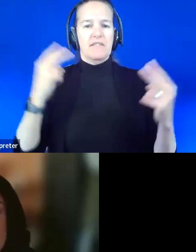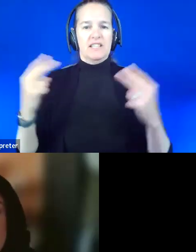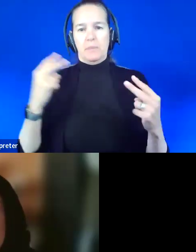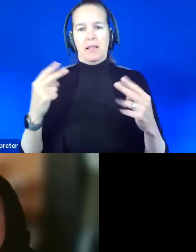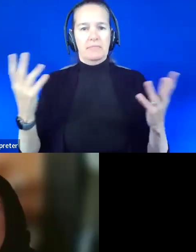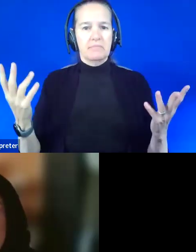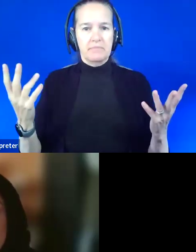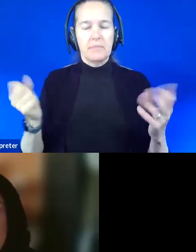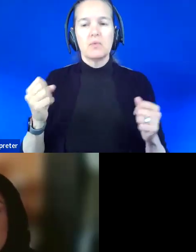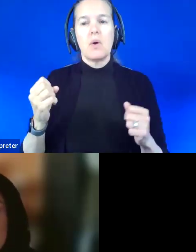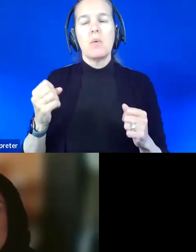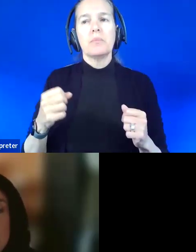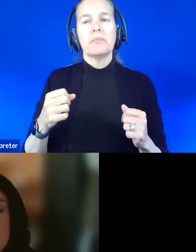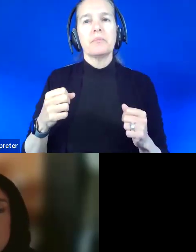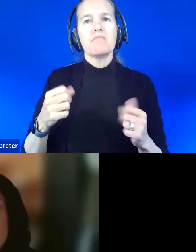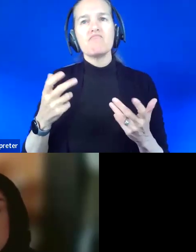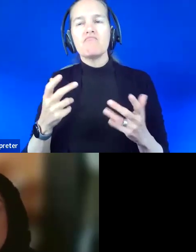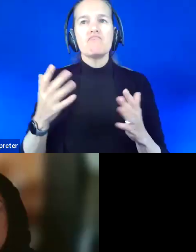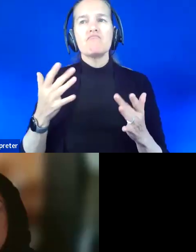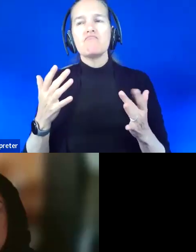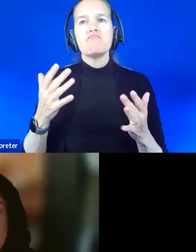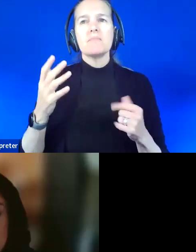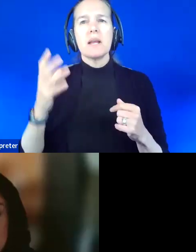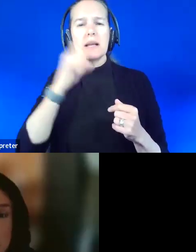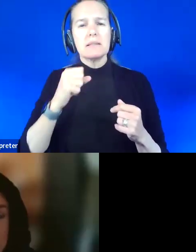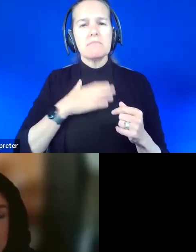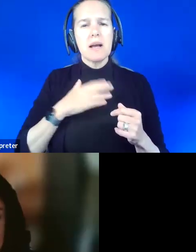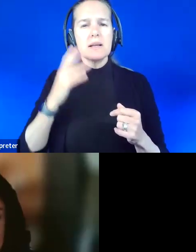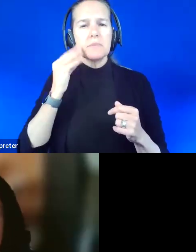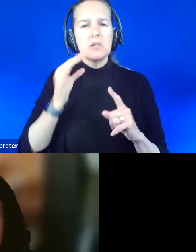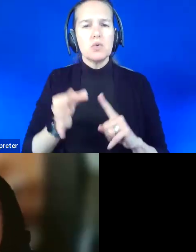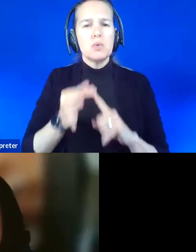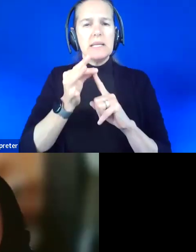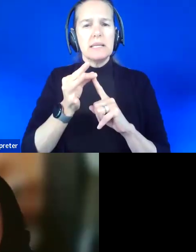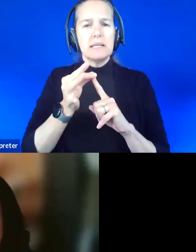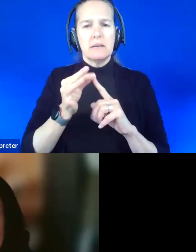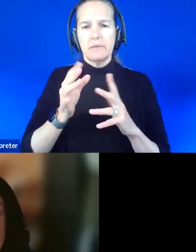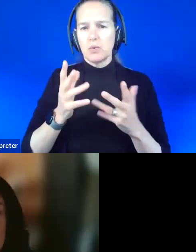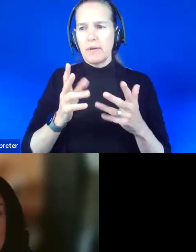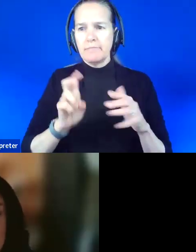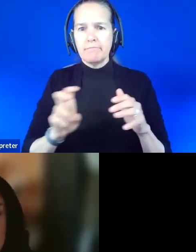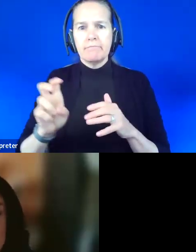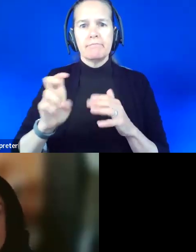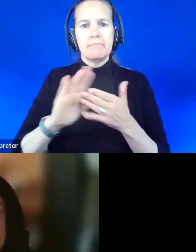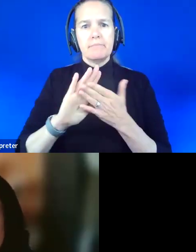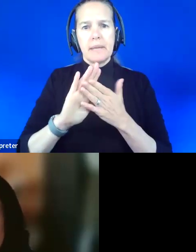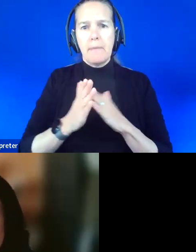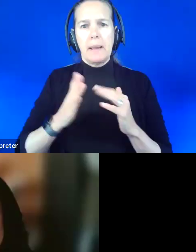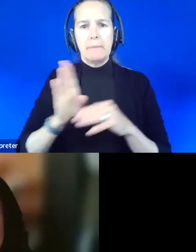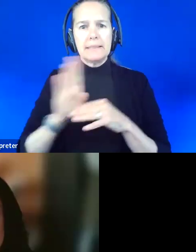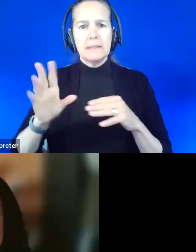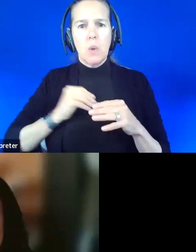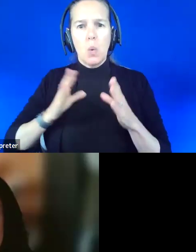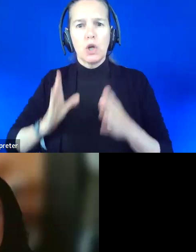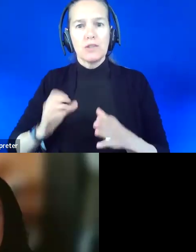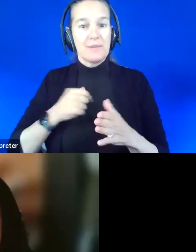had a very kind of, I think, unique experience with navigating becoming an entrepreneur. And yeah, so I'm